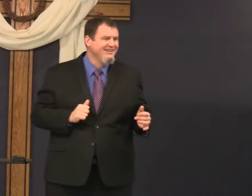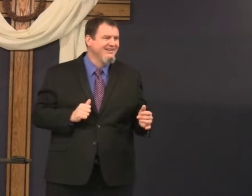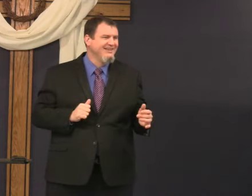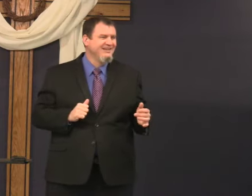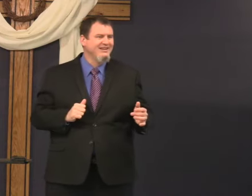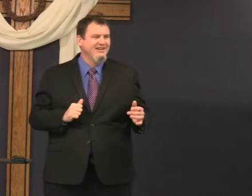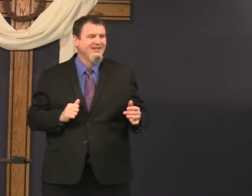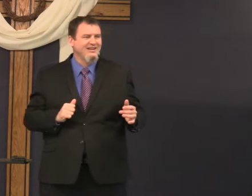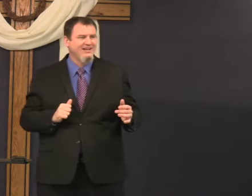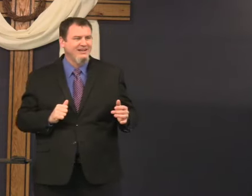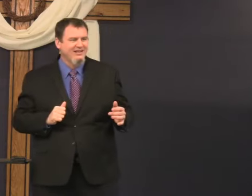way.